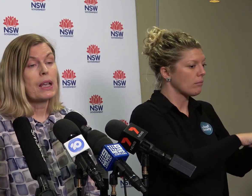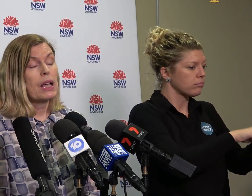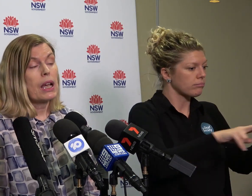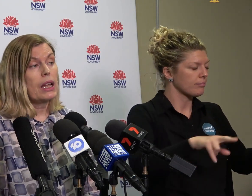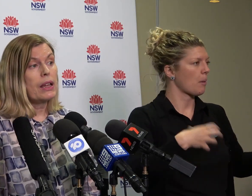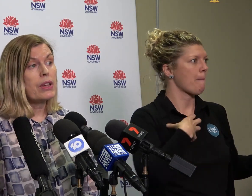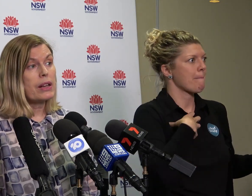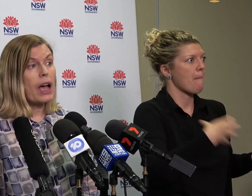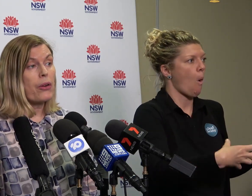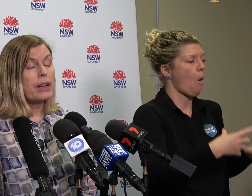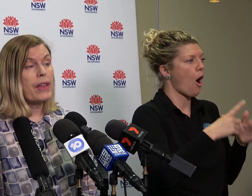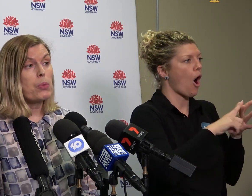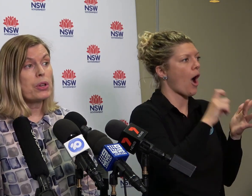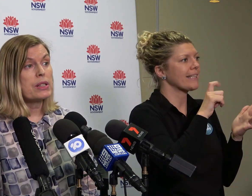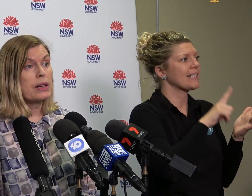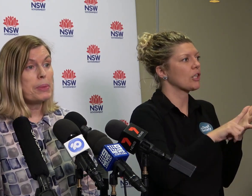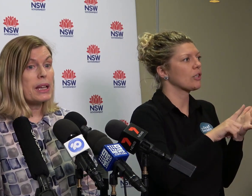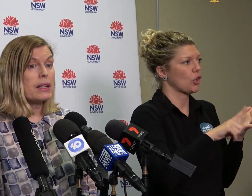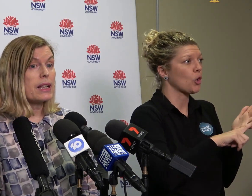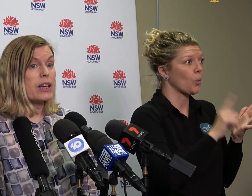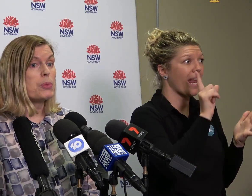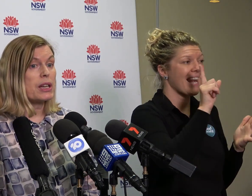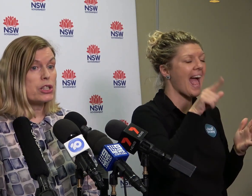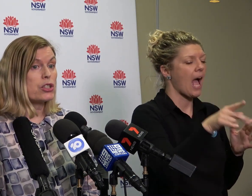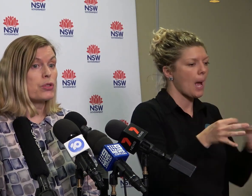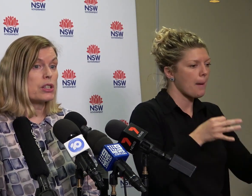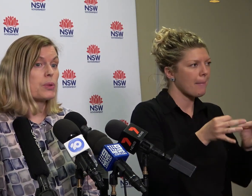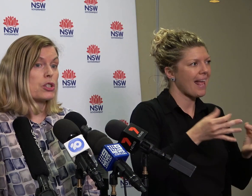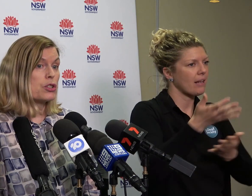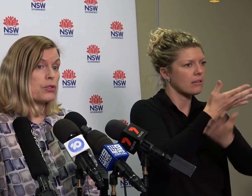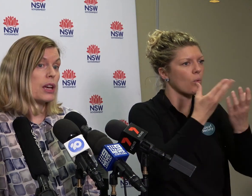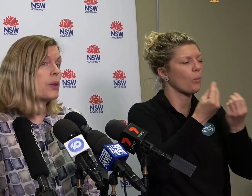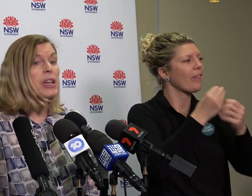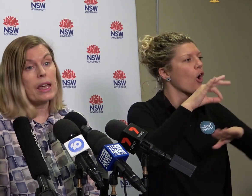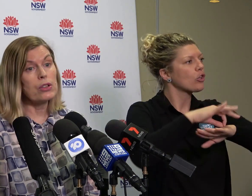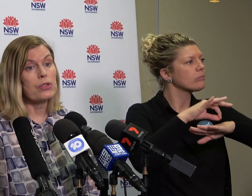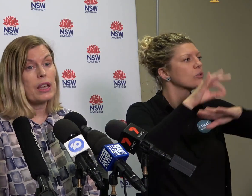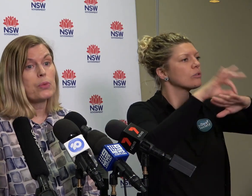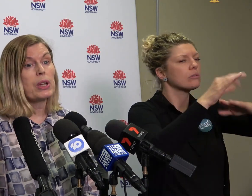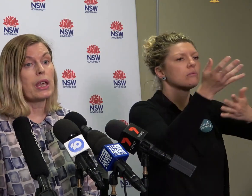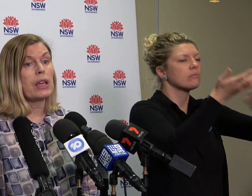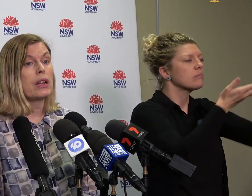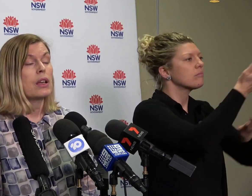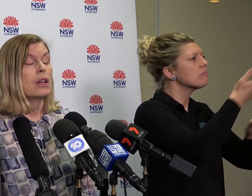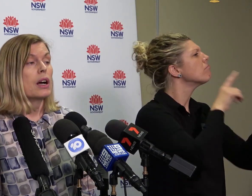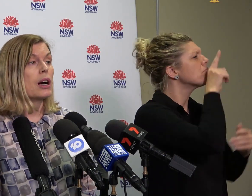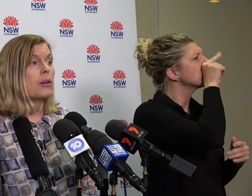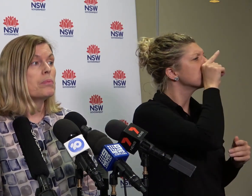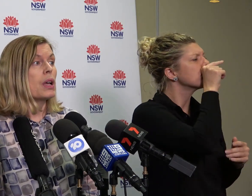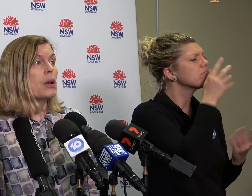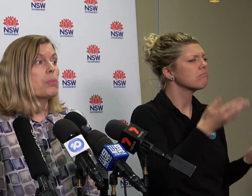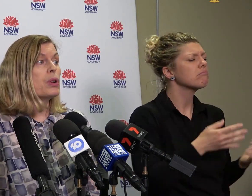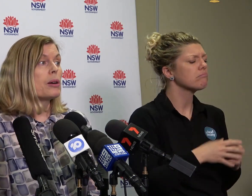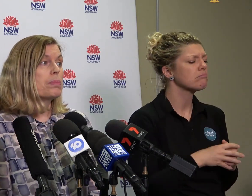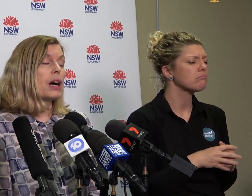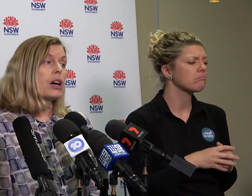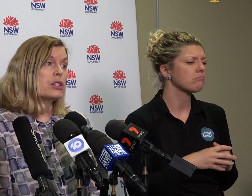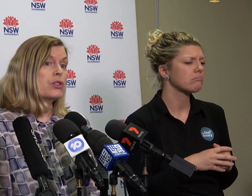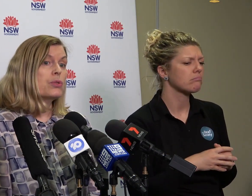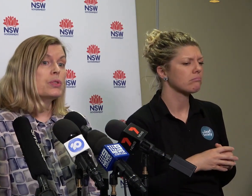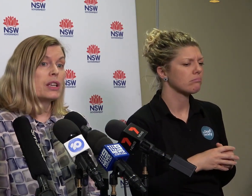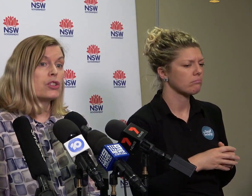capacity, and that currently that work is being undertaken with our districts to actually do that. And we can do that. We can put